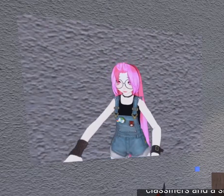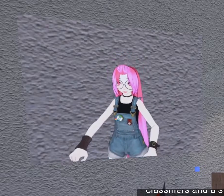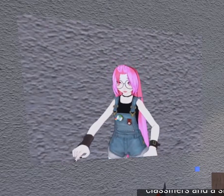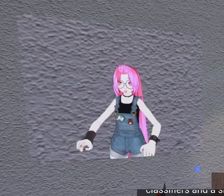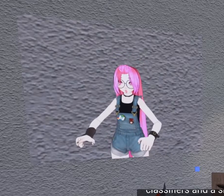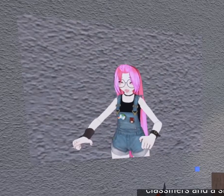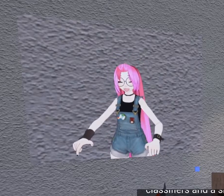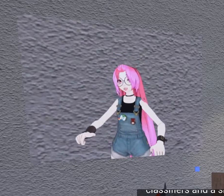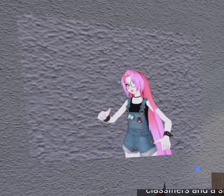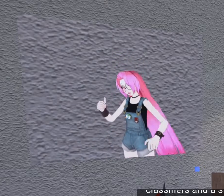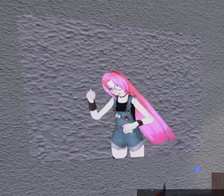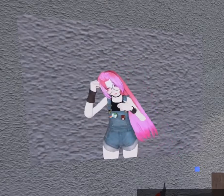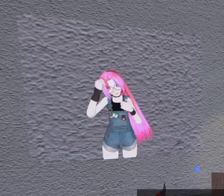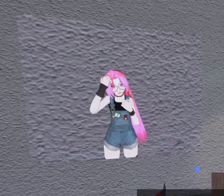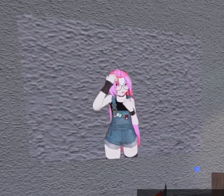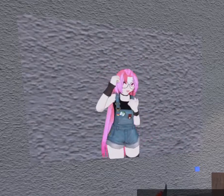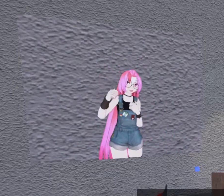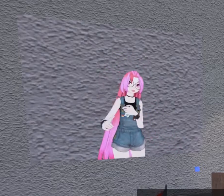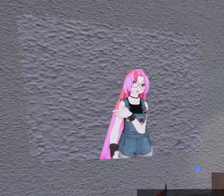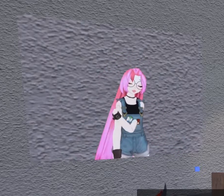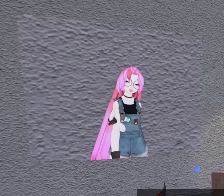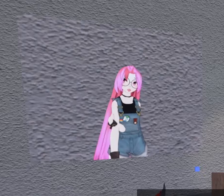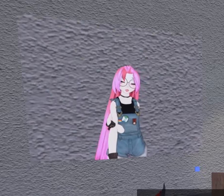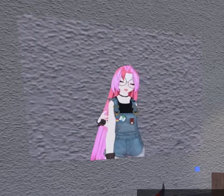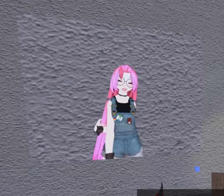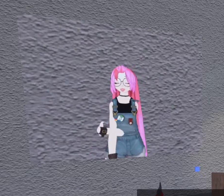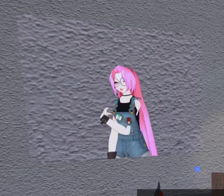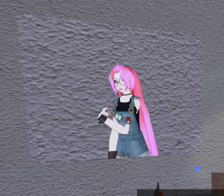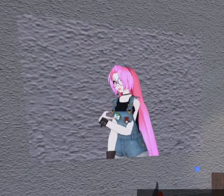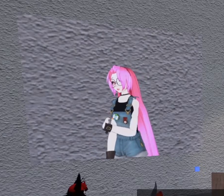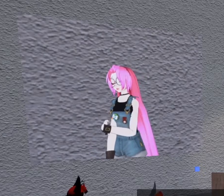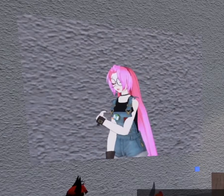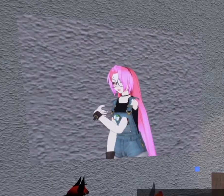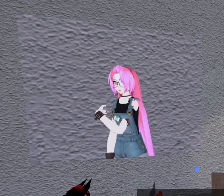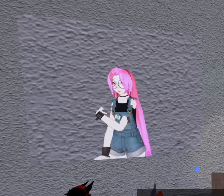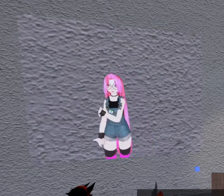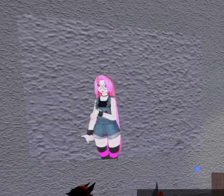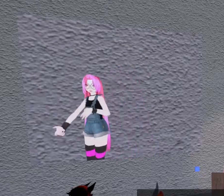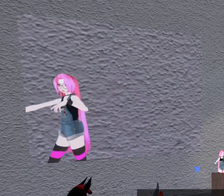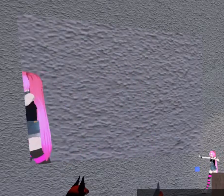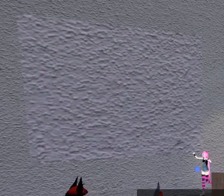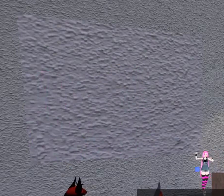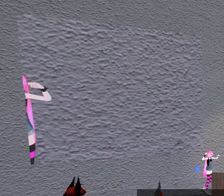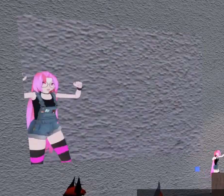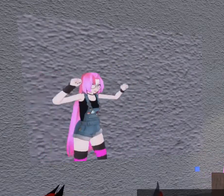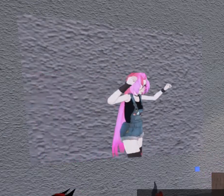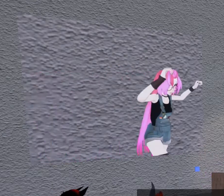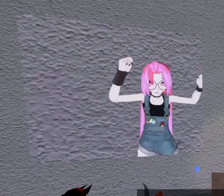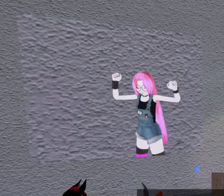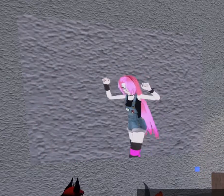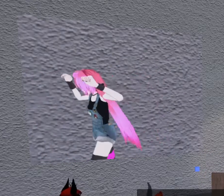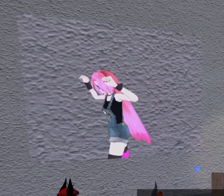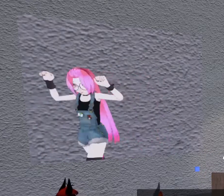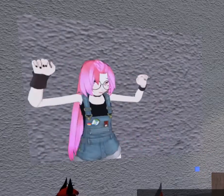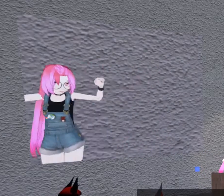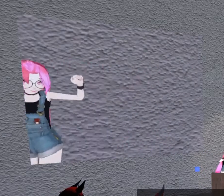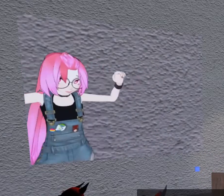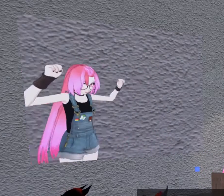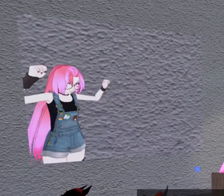The only thing. Oh, no, I shouldn't say that. Jenny's The only super thing adorable is what she is. You're sick, but you're still here. Thank you.